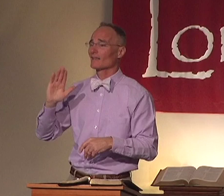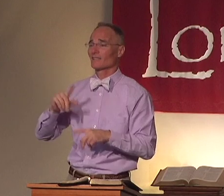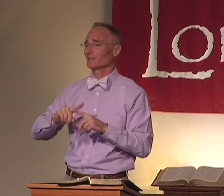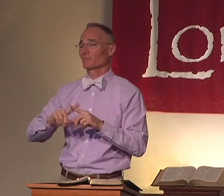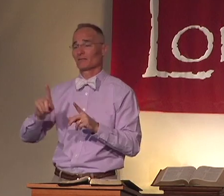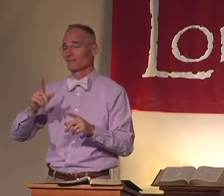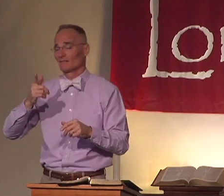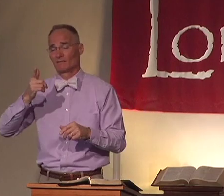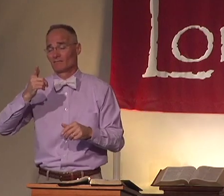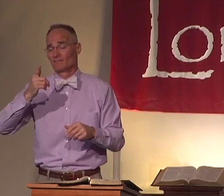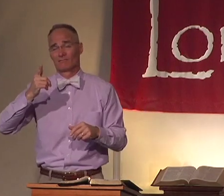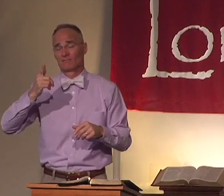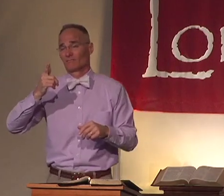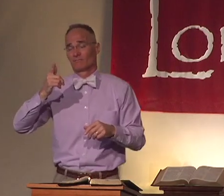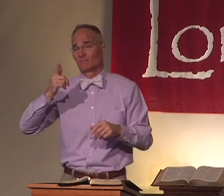Many times in the past you've heard